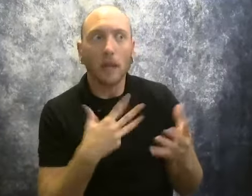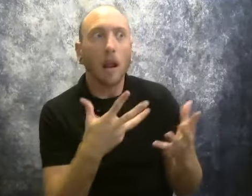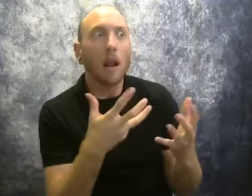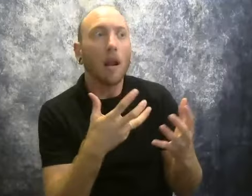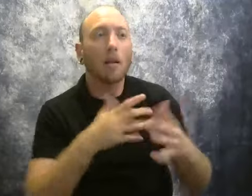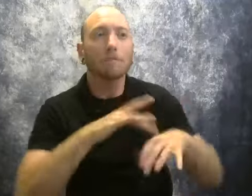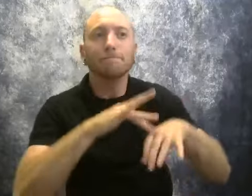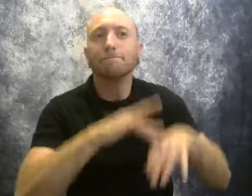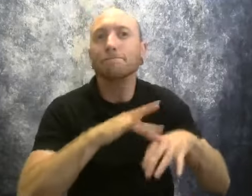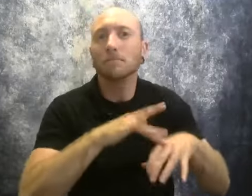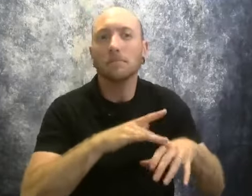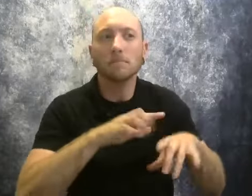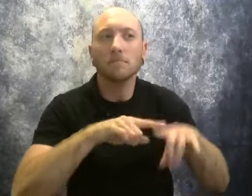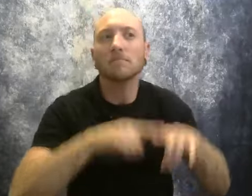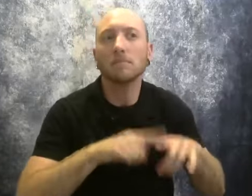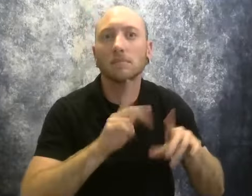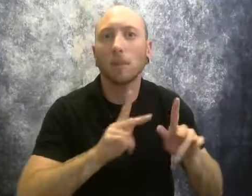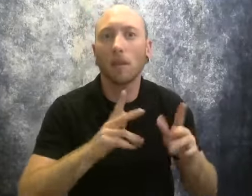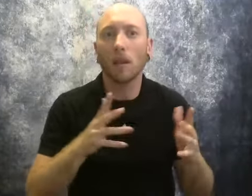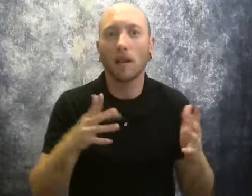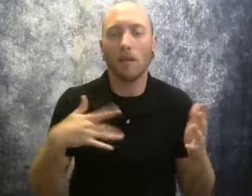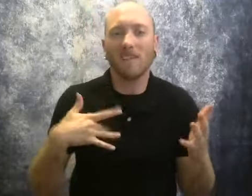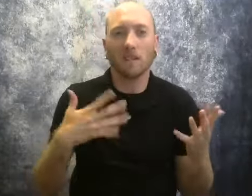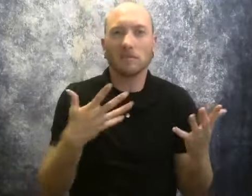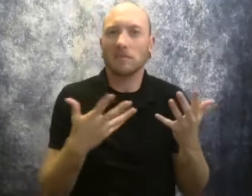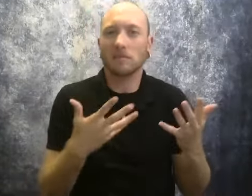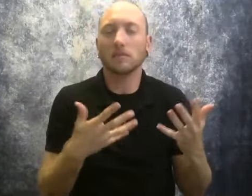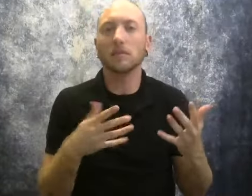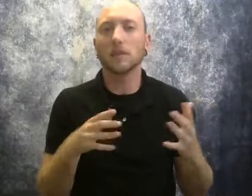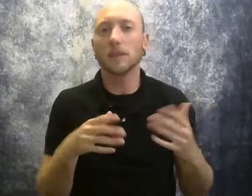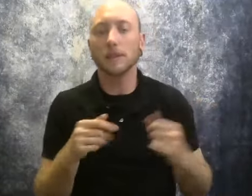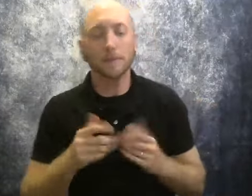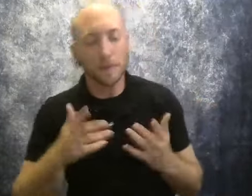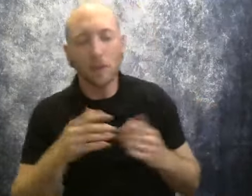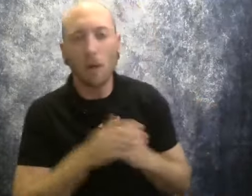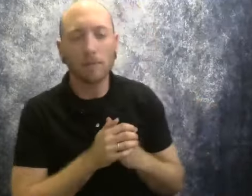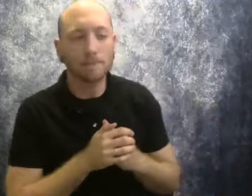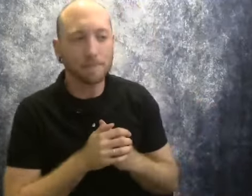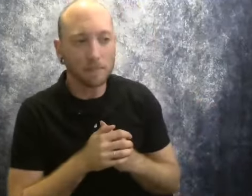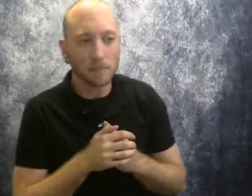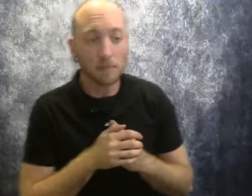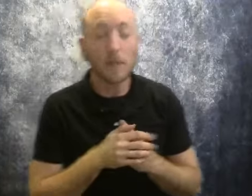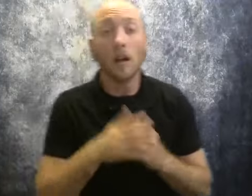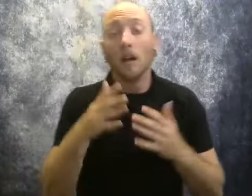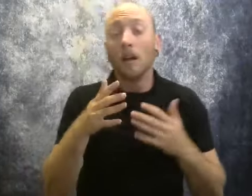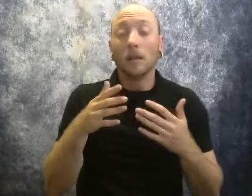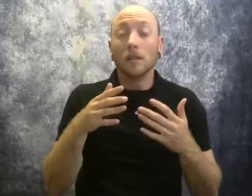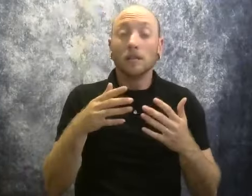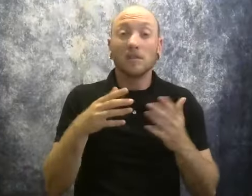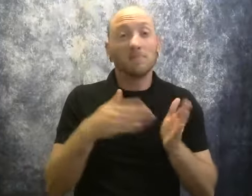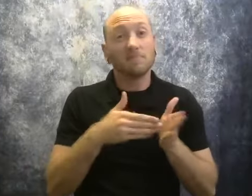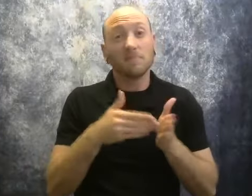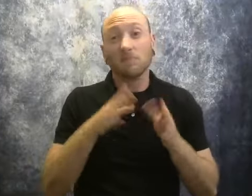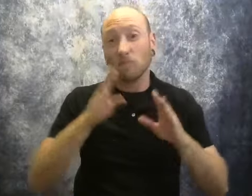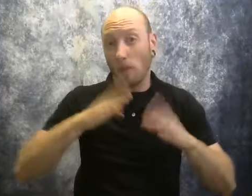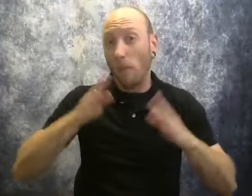I wanted someone to like me. I just didn't feel likeable, I imagined, and so I used to get a wee